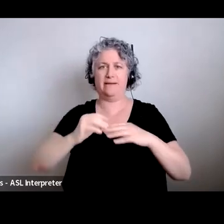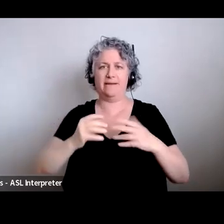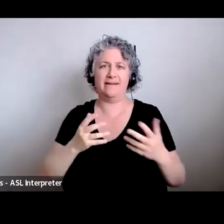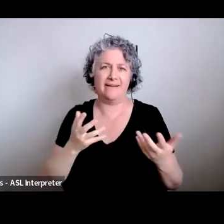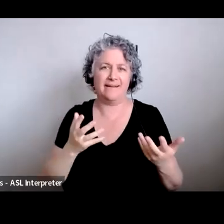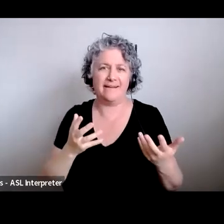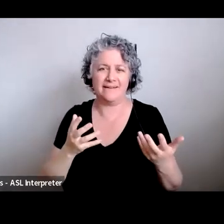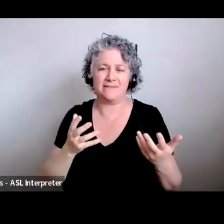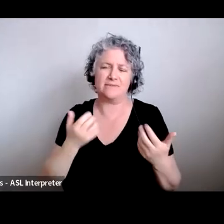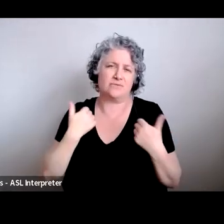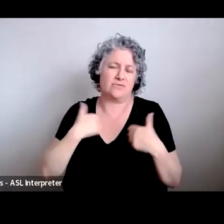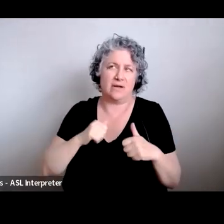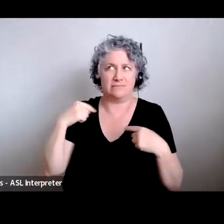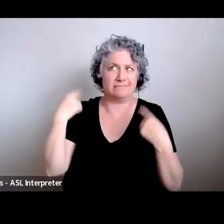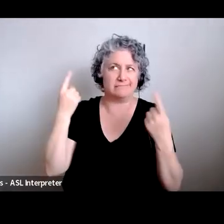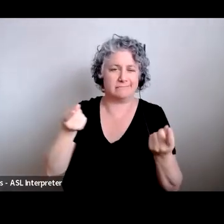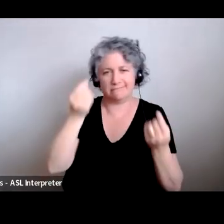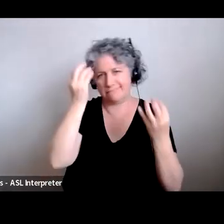been something we've been trying as well.